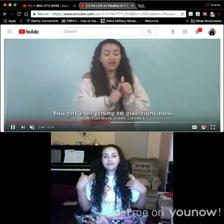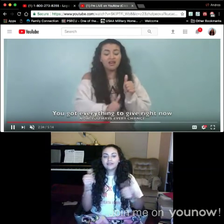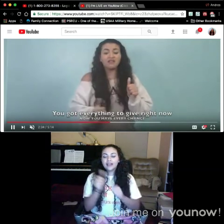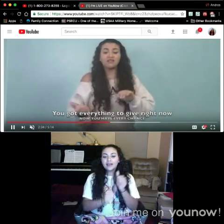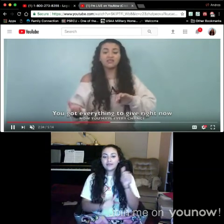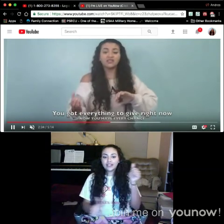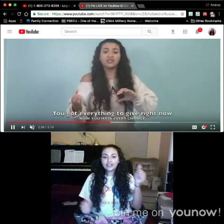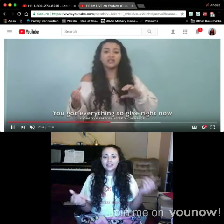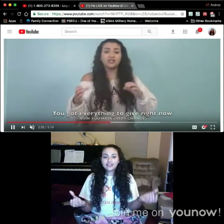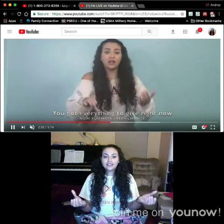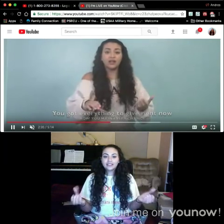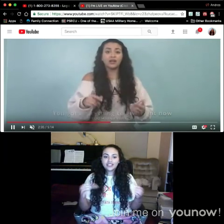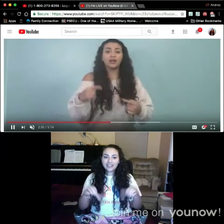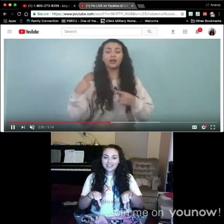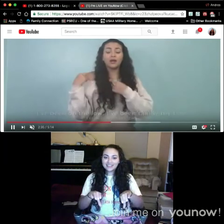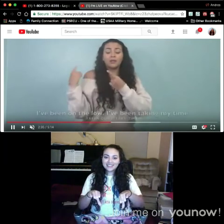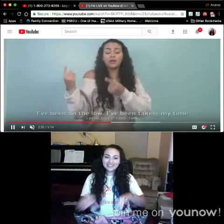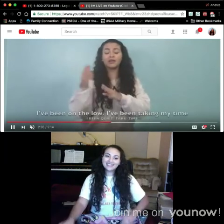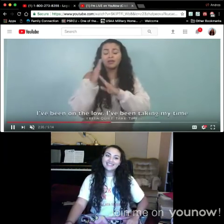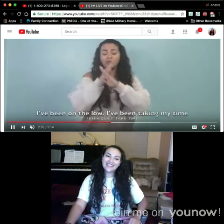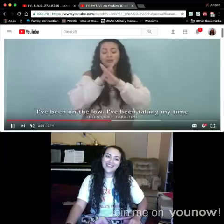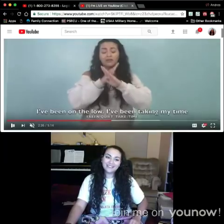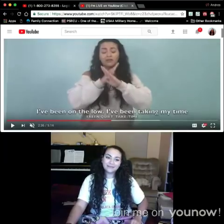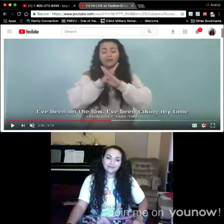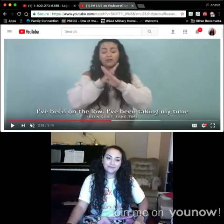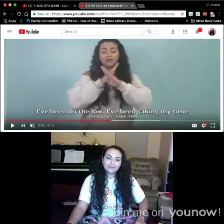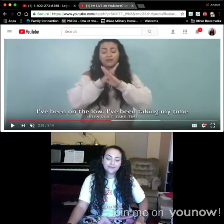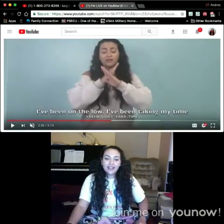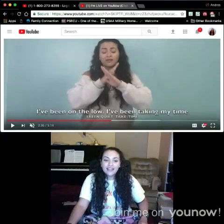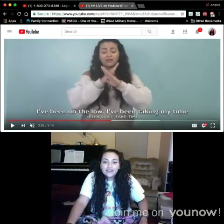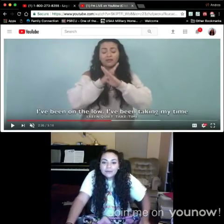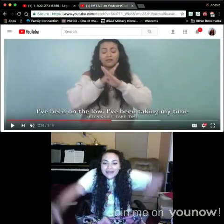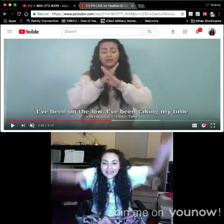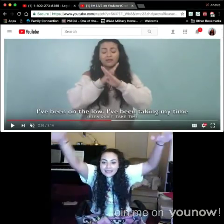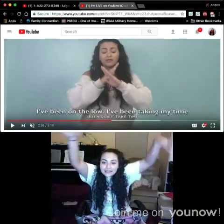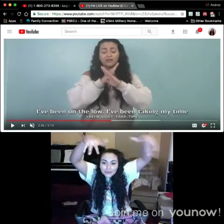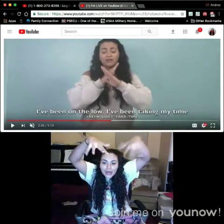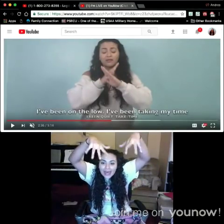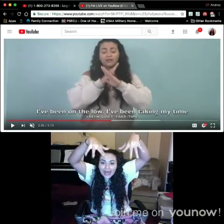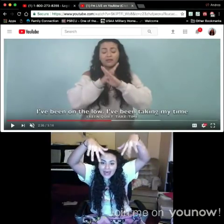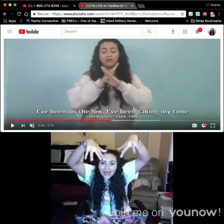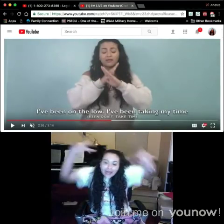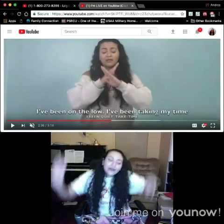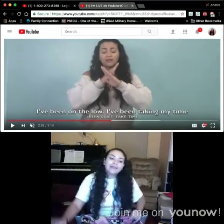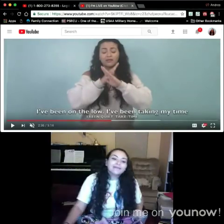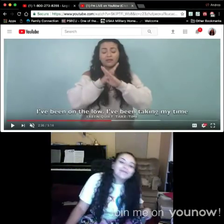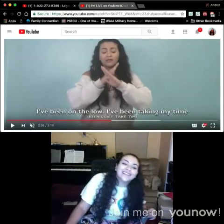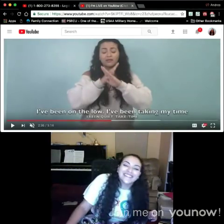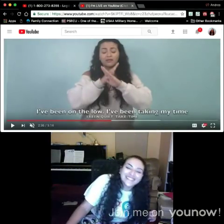Have every chance. See? Yeah. And then it repeats. Wah!